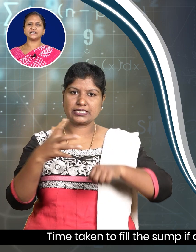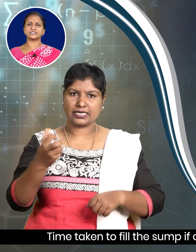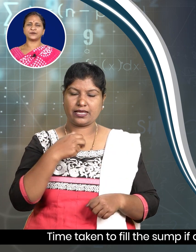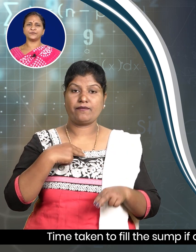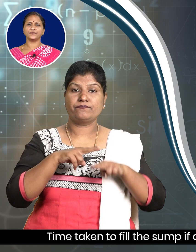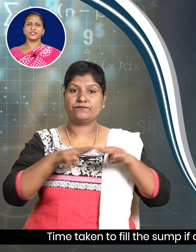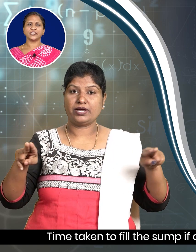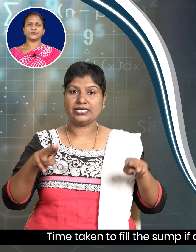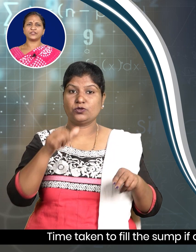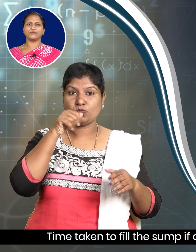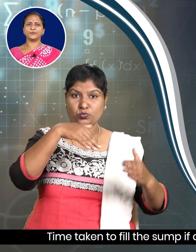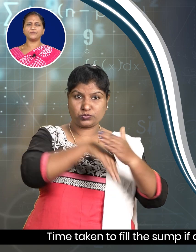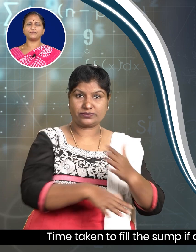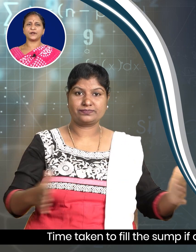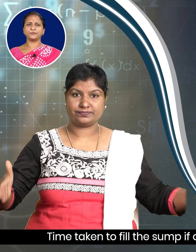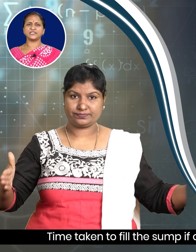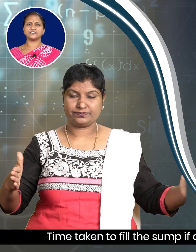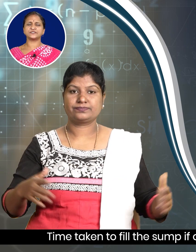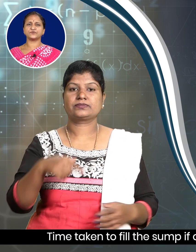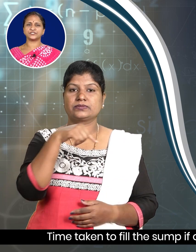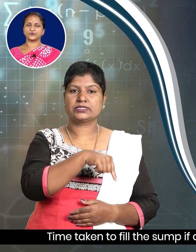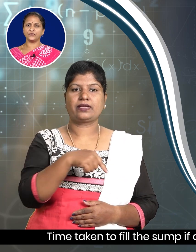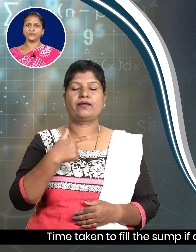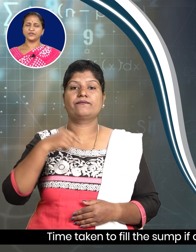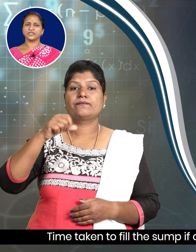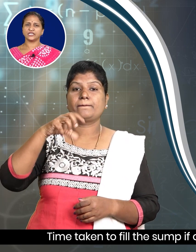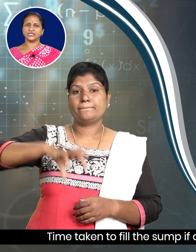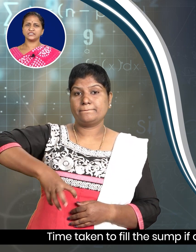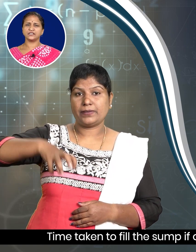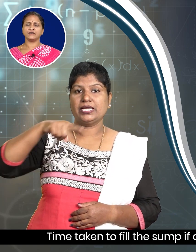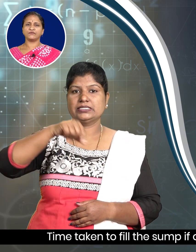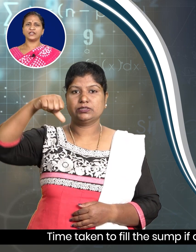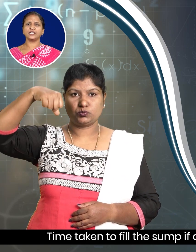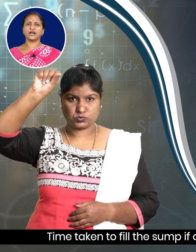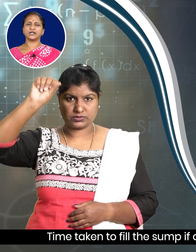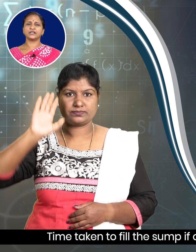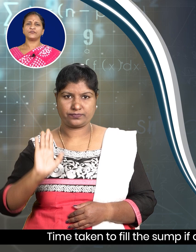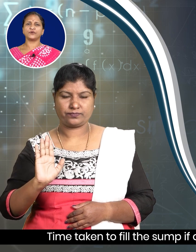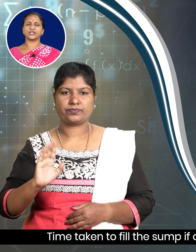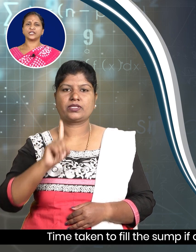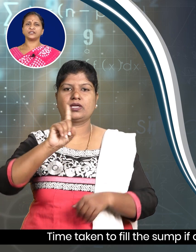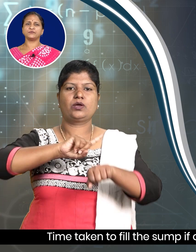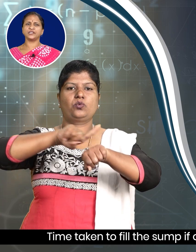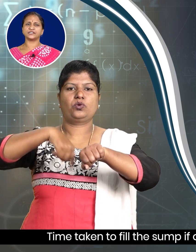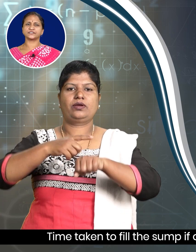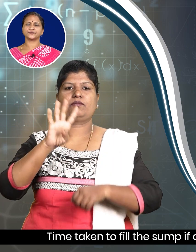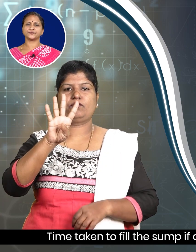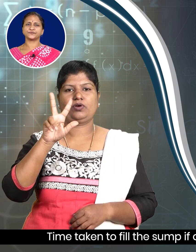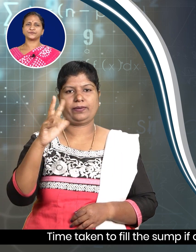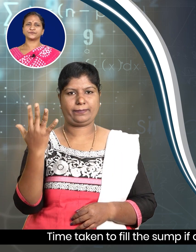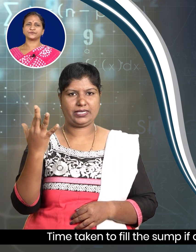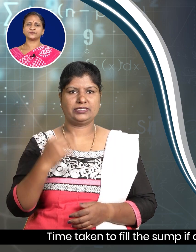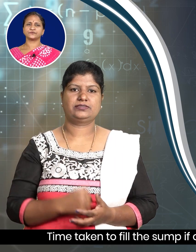fill the sump if the pump is switched off is 1 hour 48 minutes.